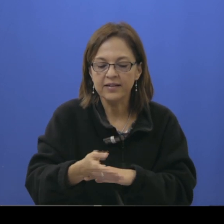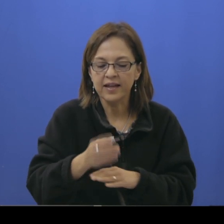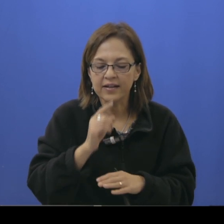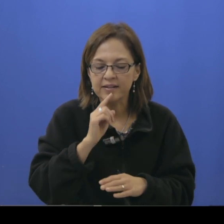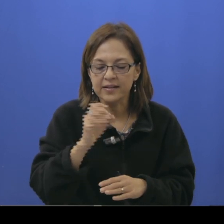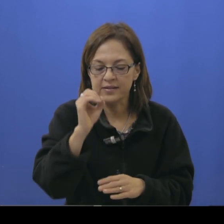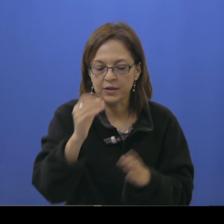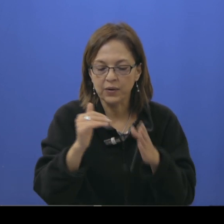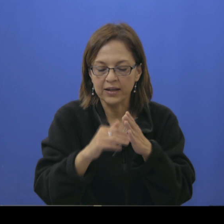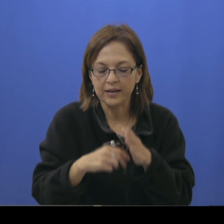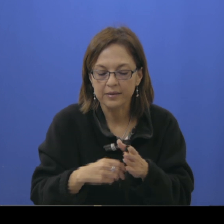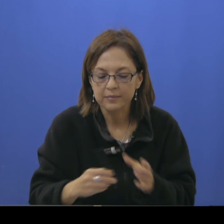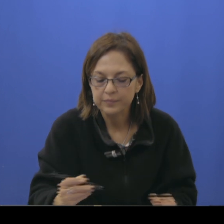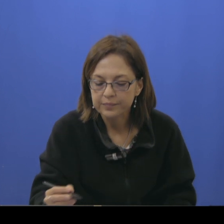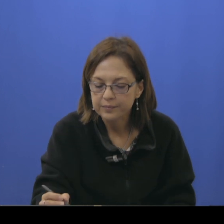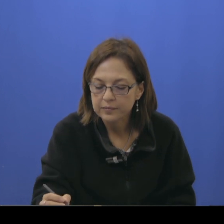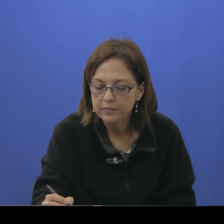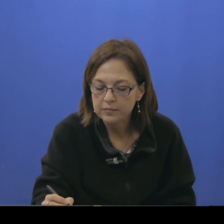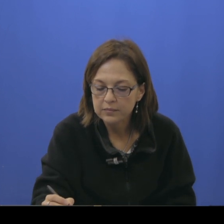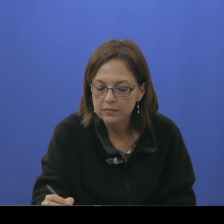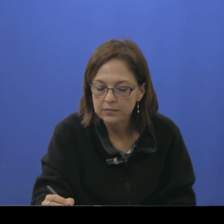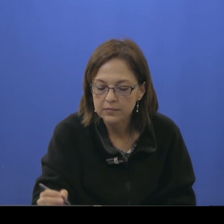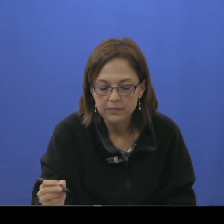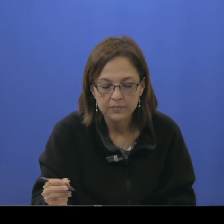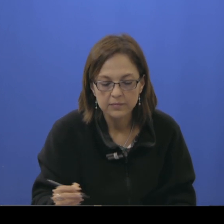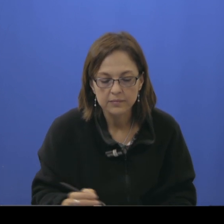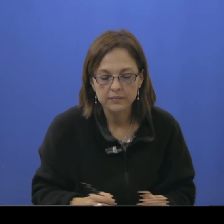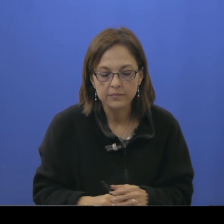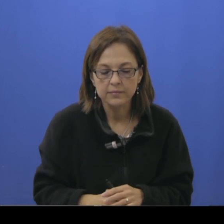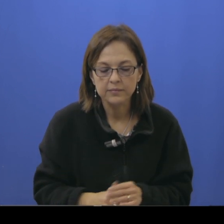And the next is 0 again.